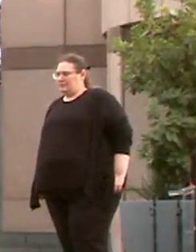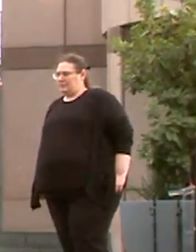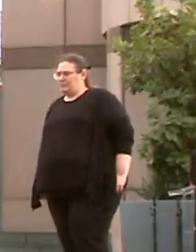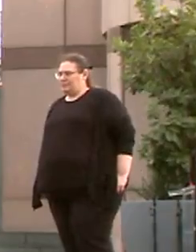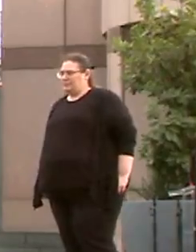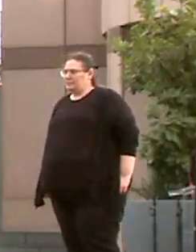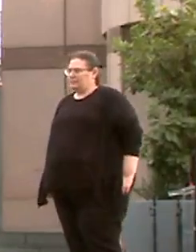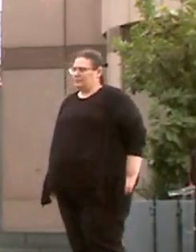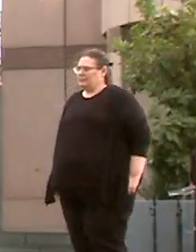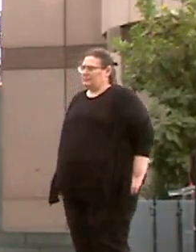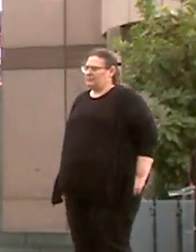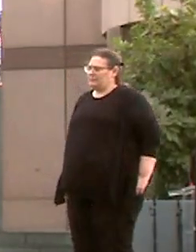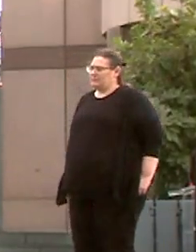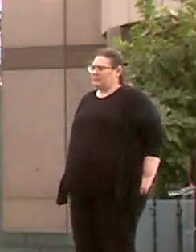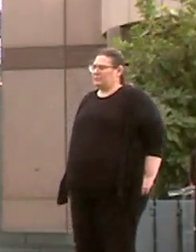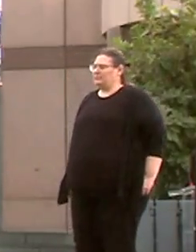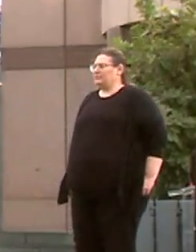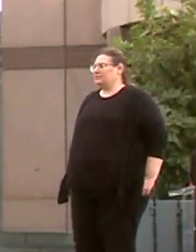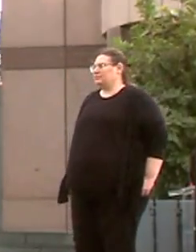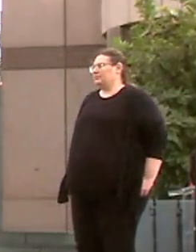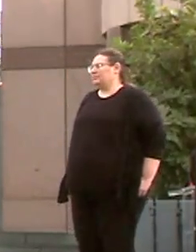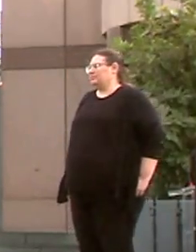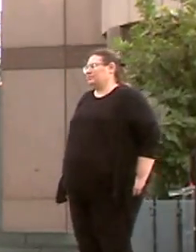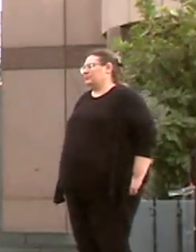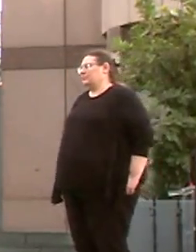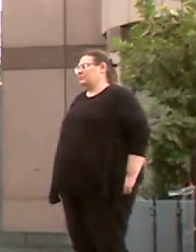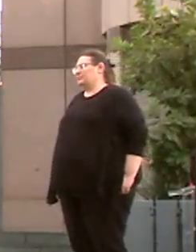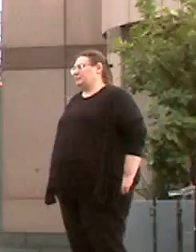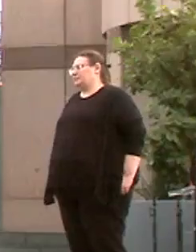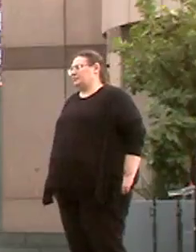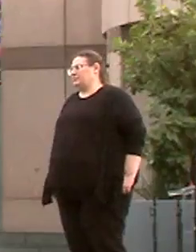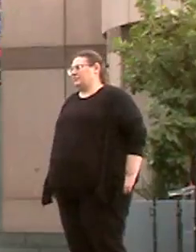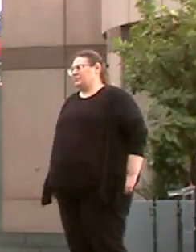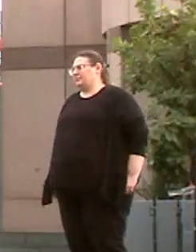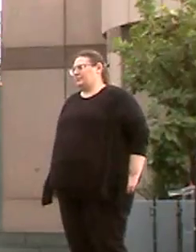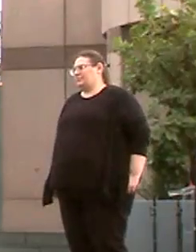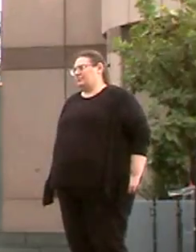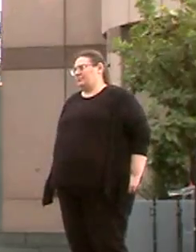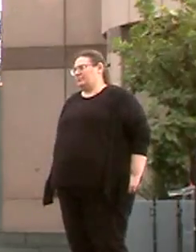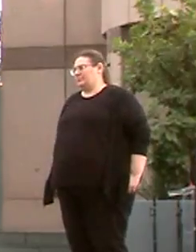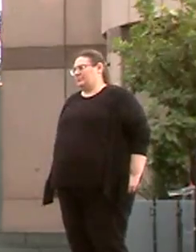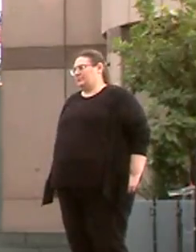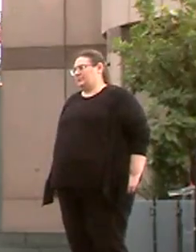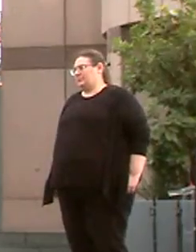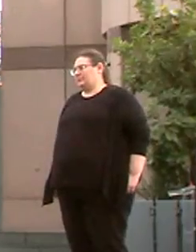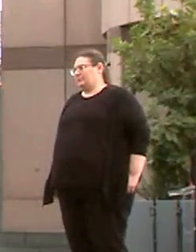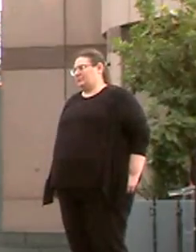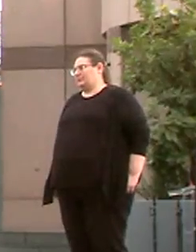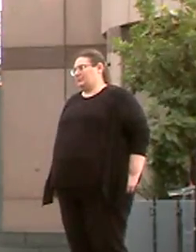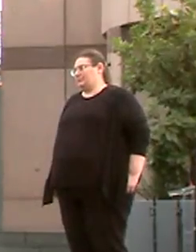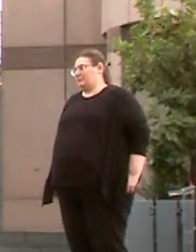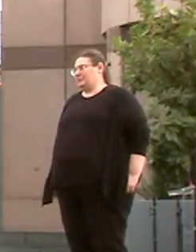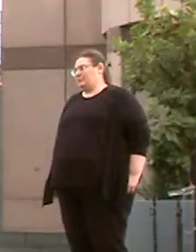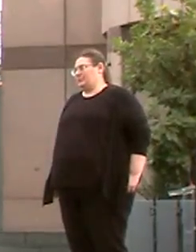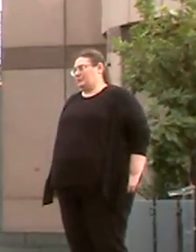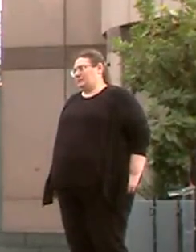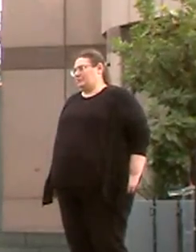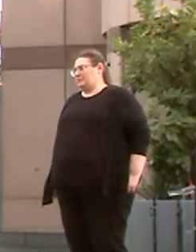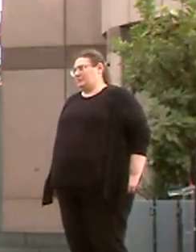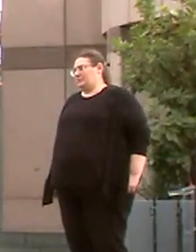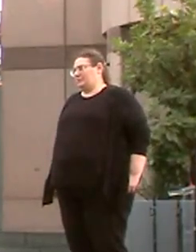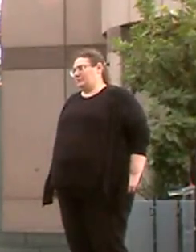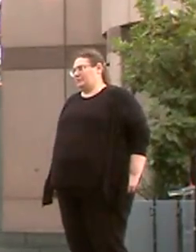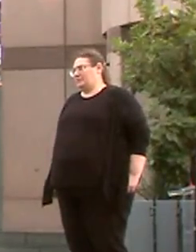that character to play that character, then I go, okay, then two other of my characters that weren't disabled are now going to be disabled without writing a